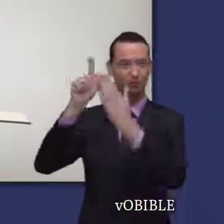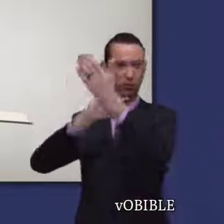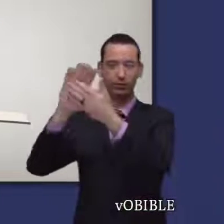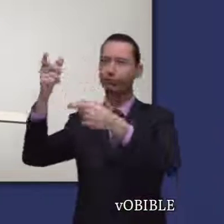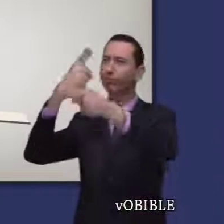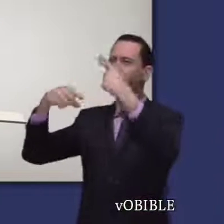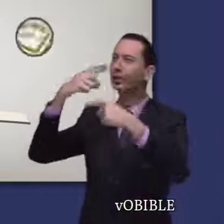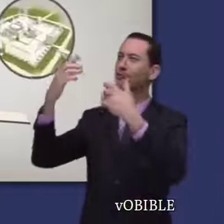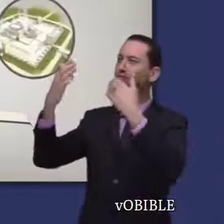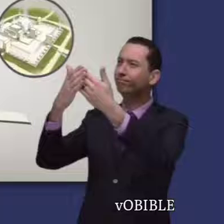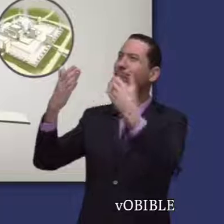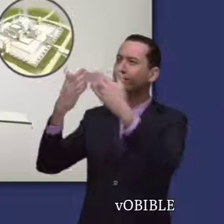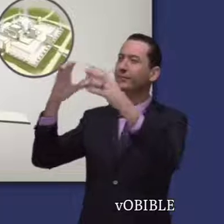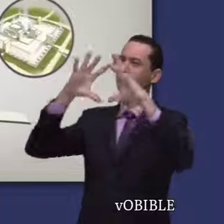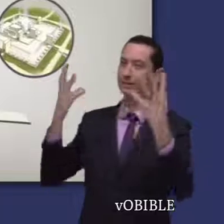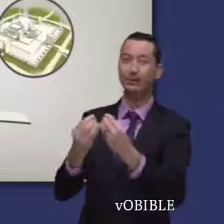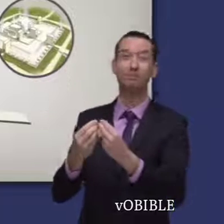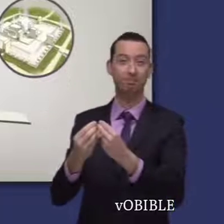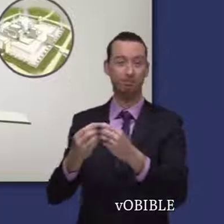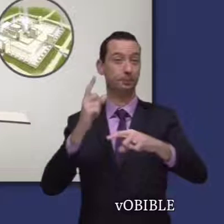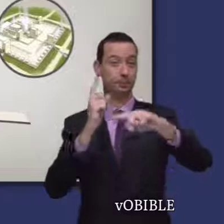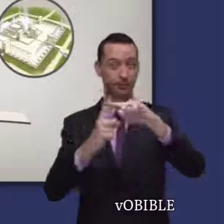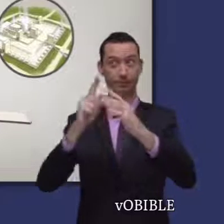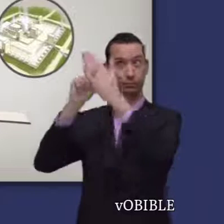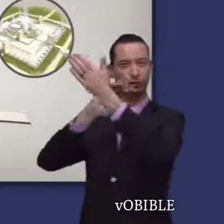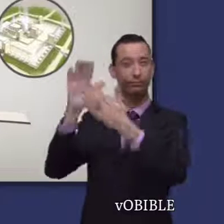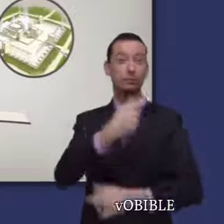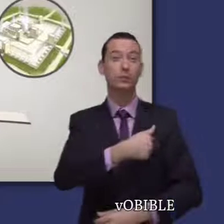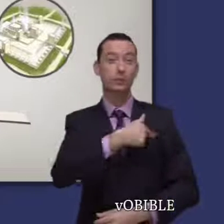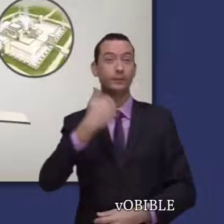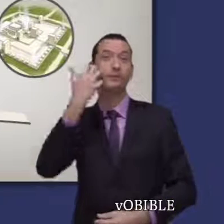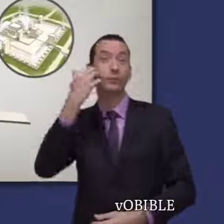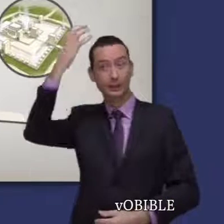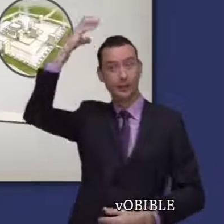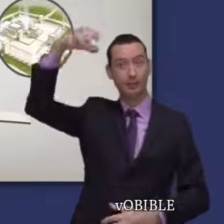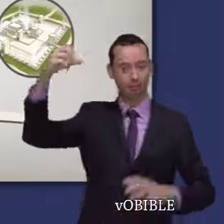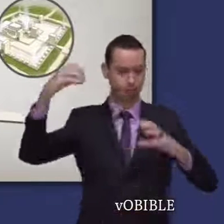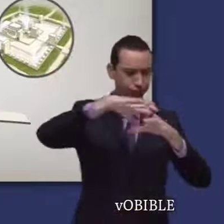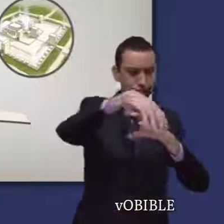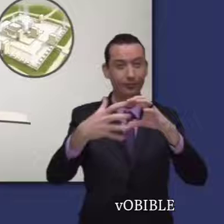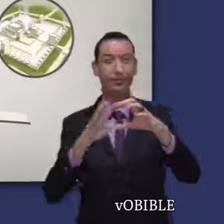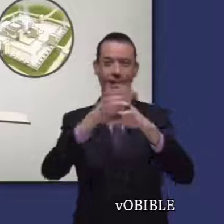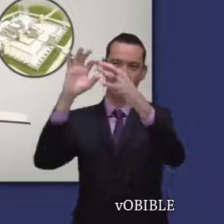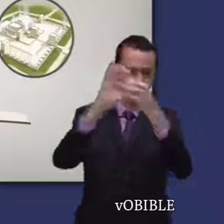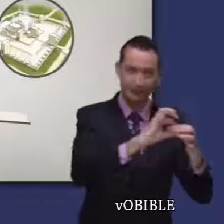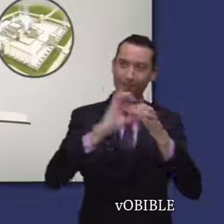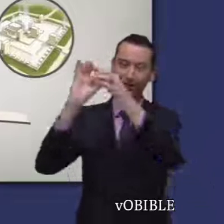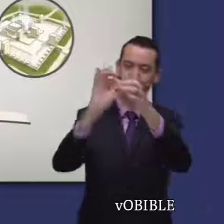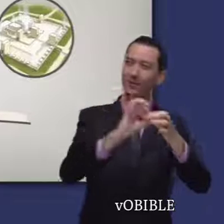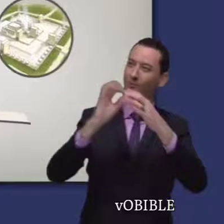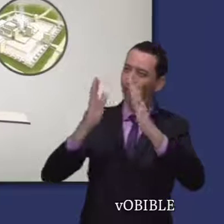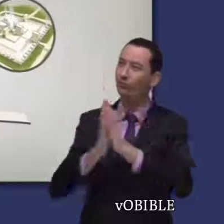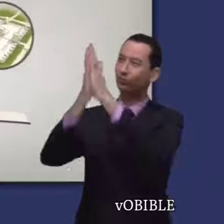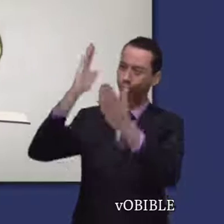obedience to his instructions, and Jehovah's promise to unite all mankind in pure worship by means of the kingdom.